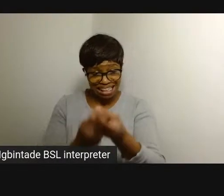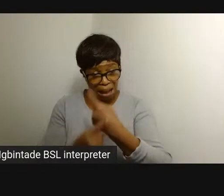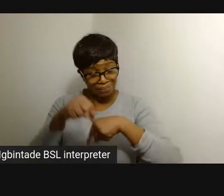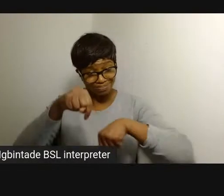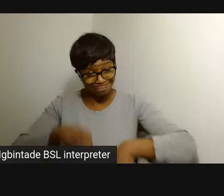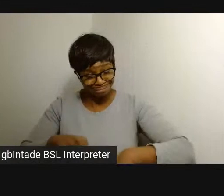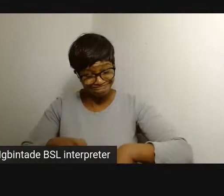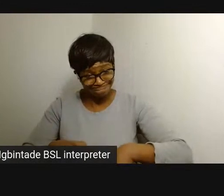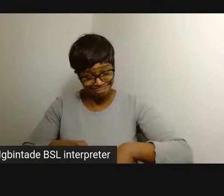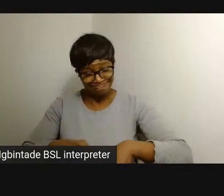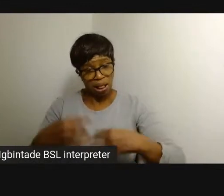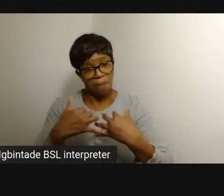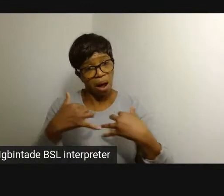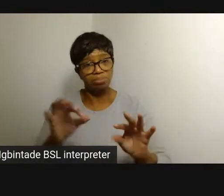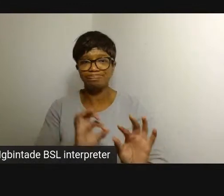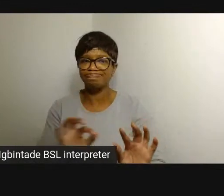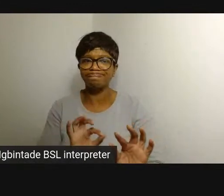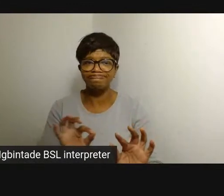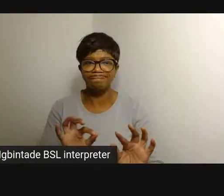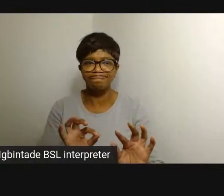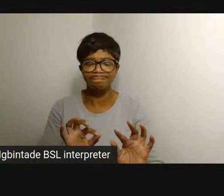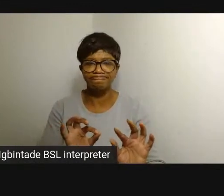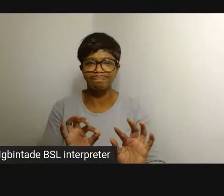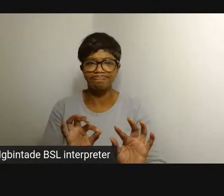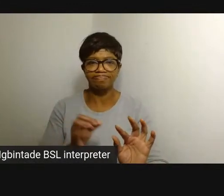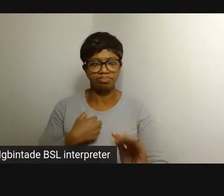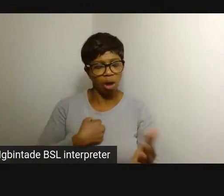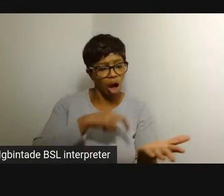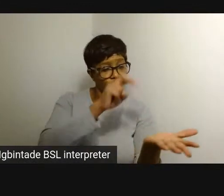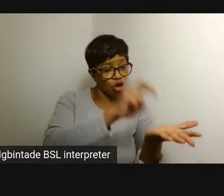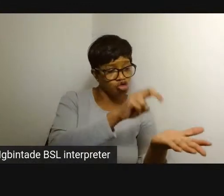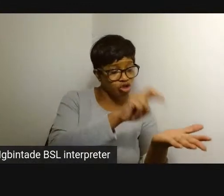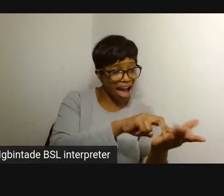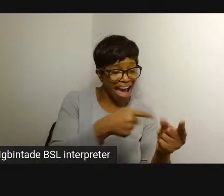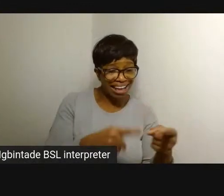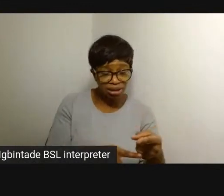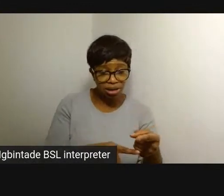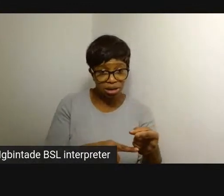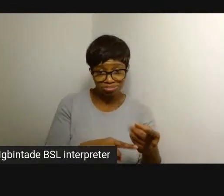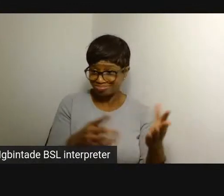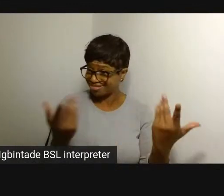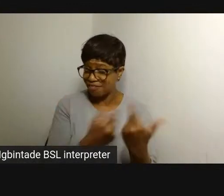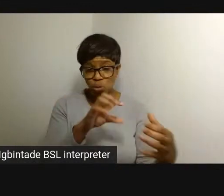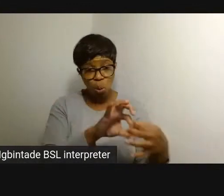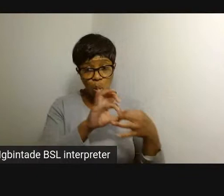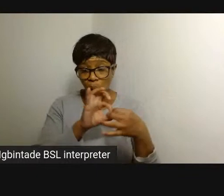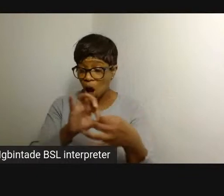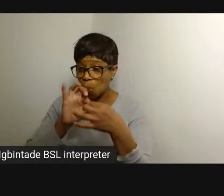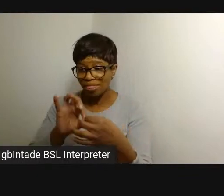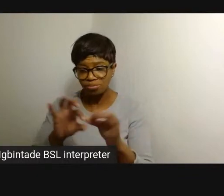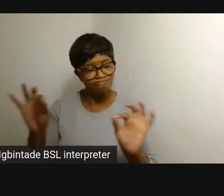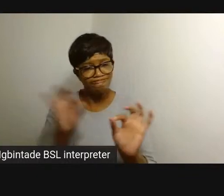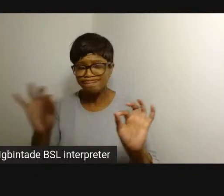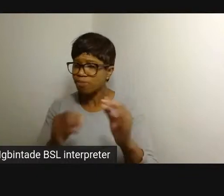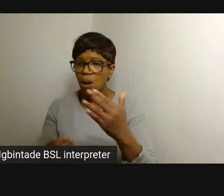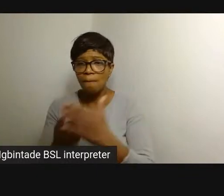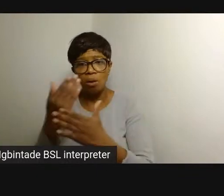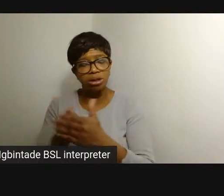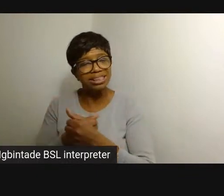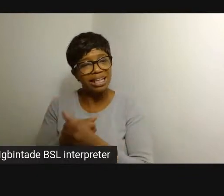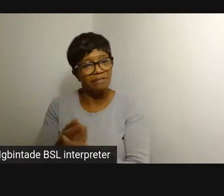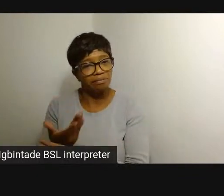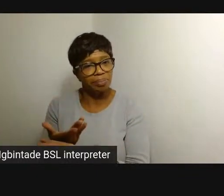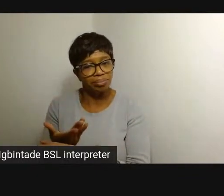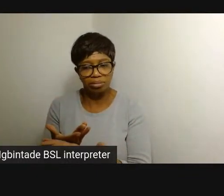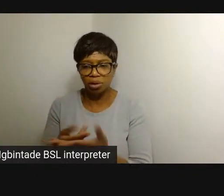of Commons, our contracts, or our supply chains, and our support